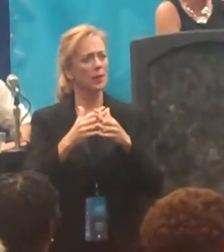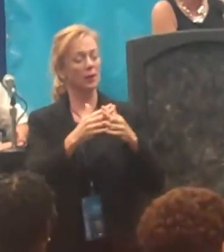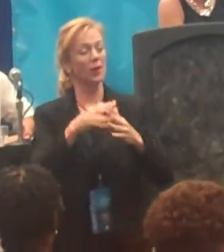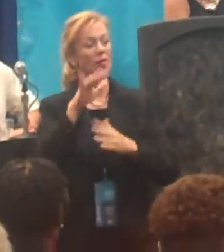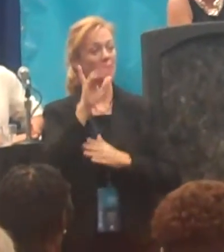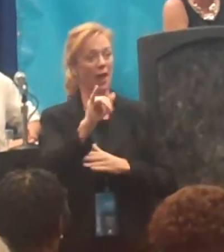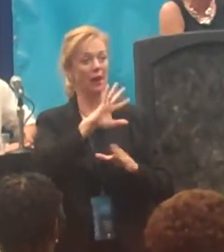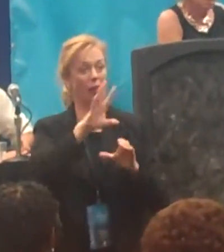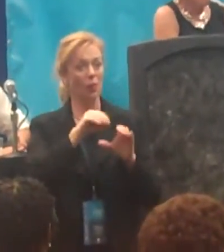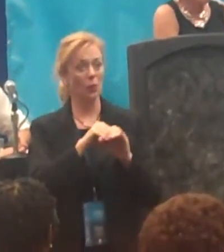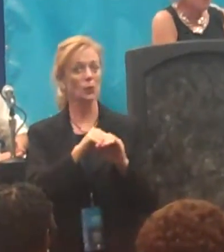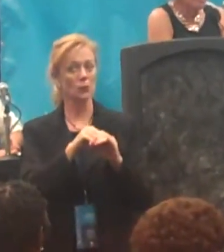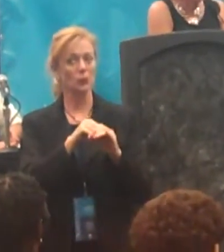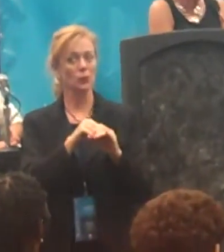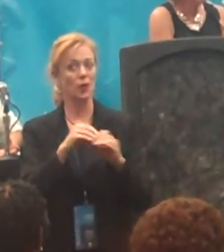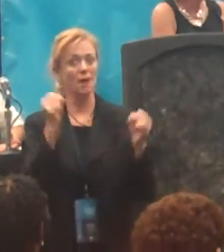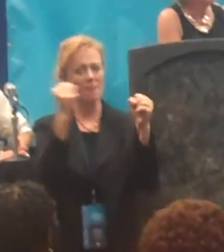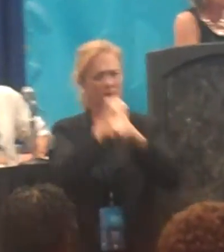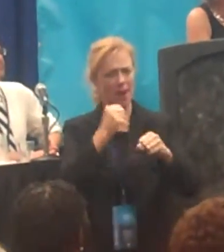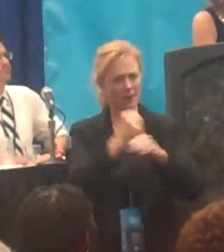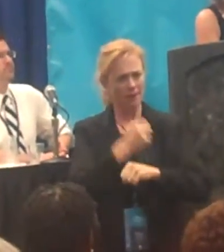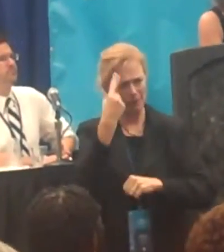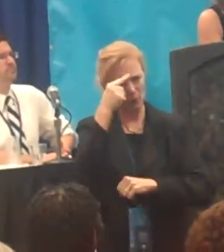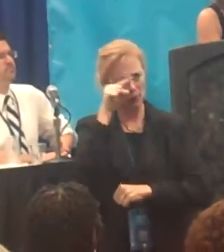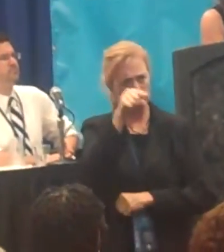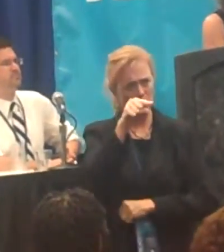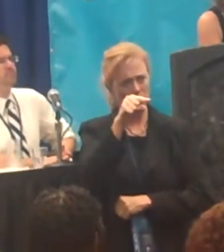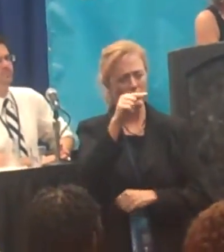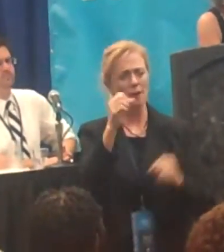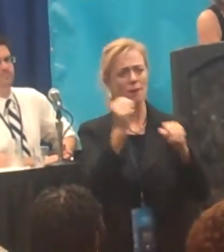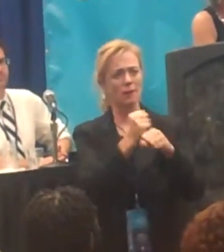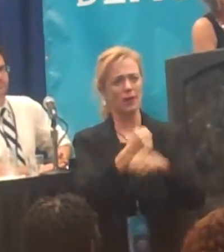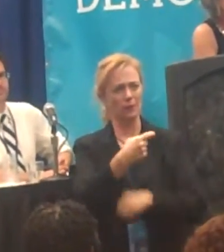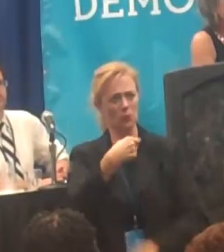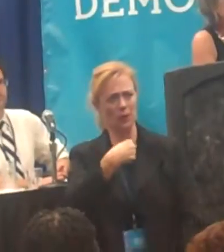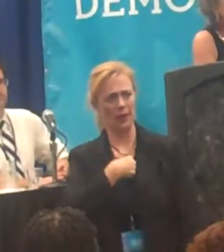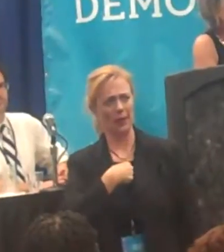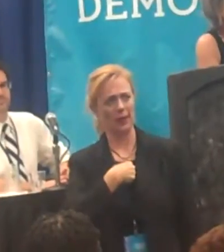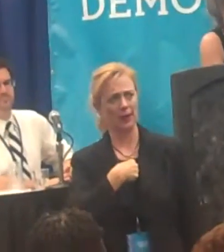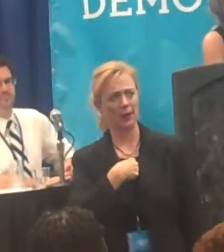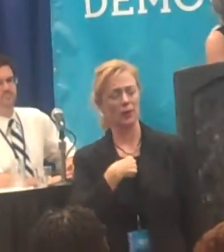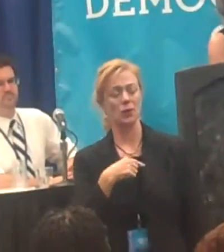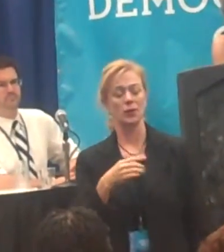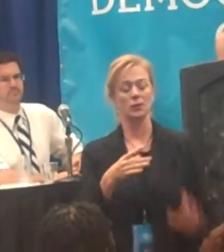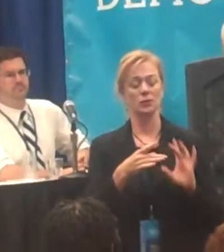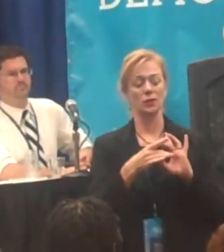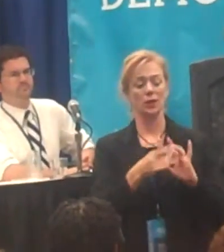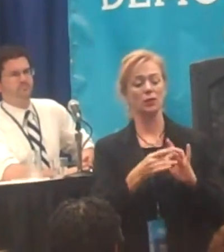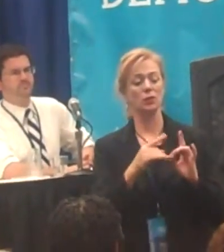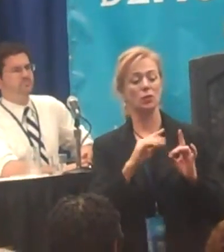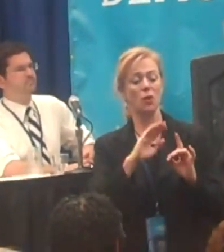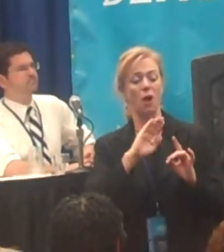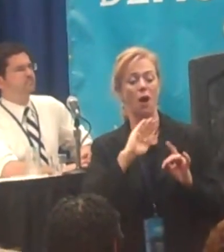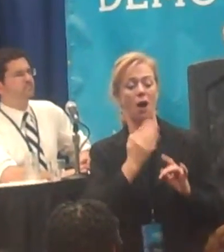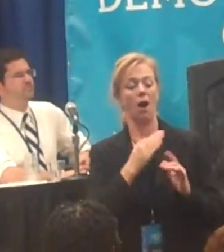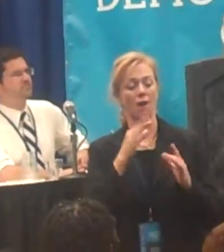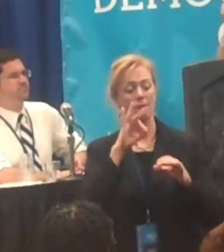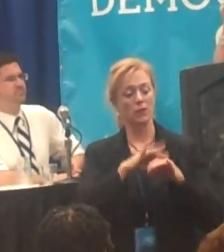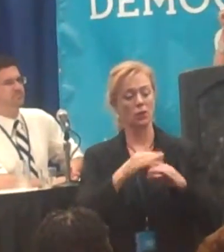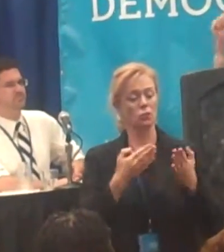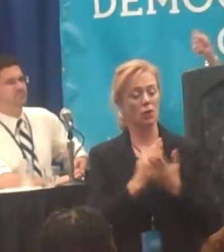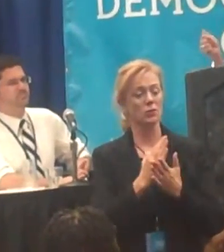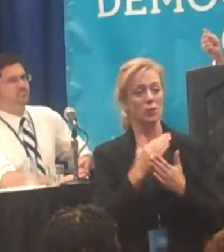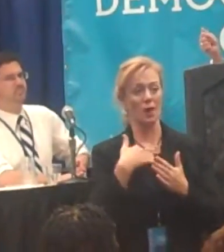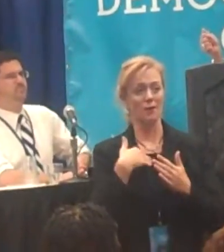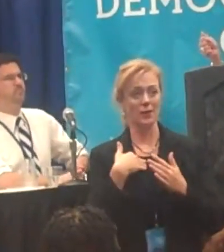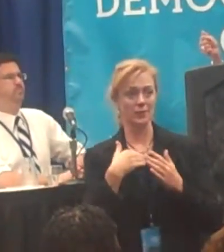And that includes fighting for you and fighting for me when it comes to our voting rights, whether we have